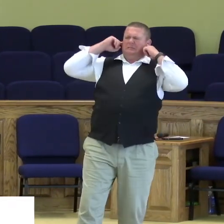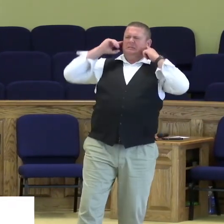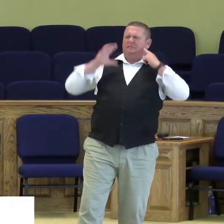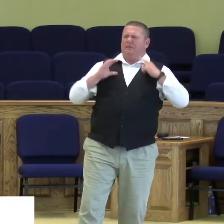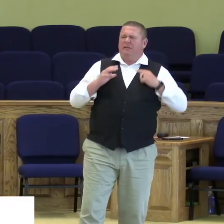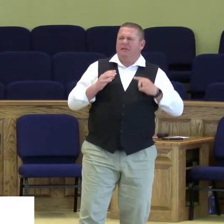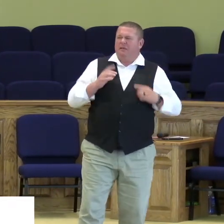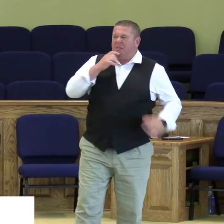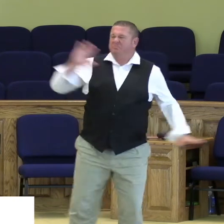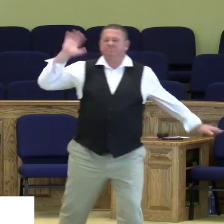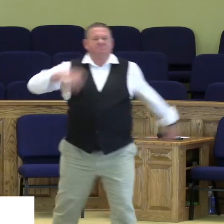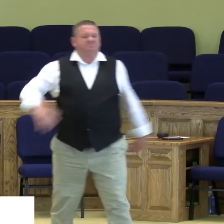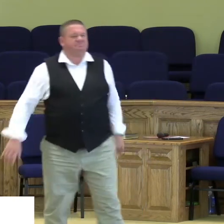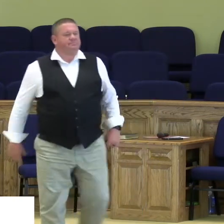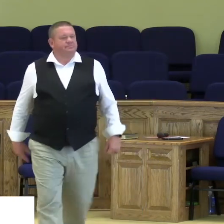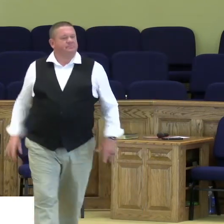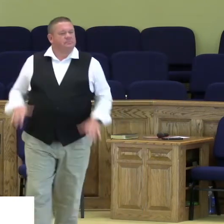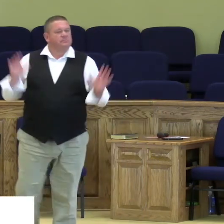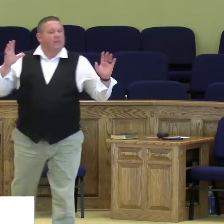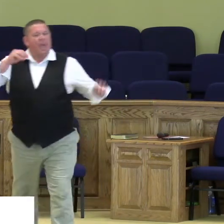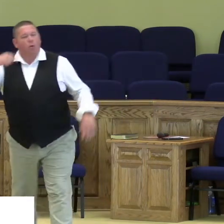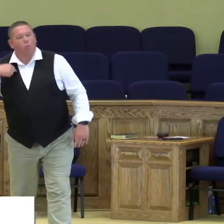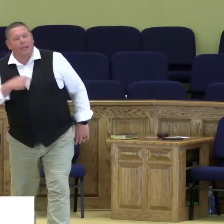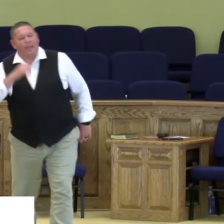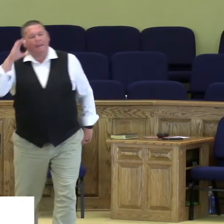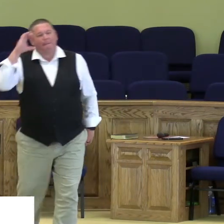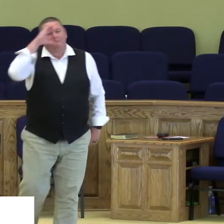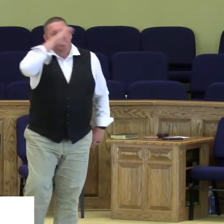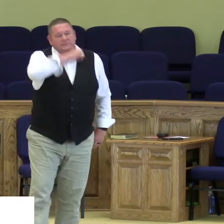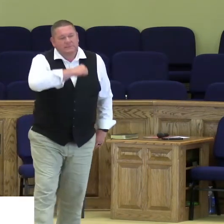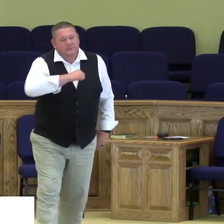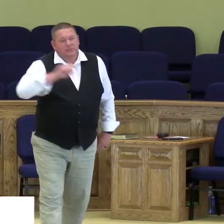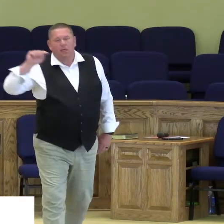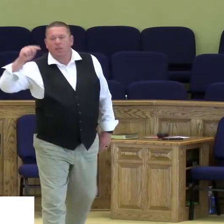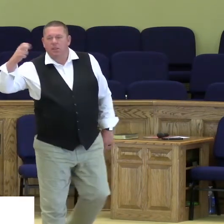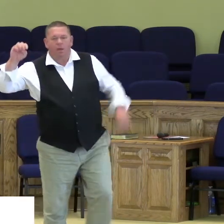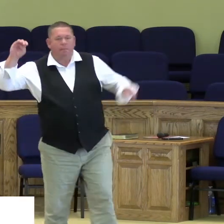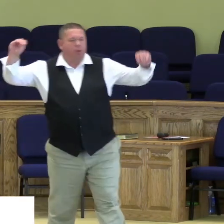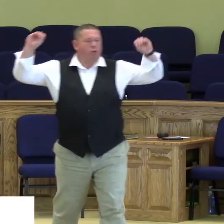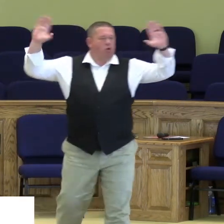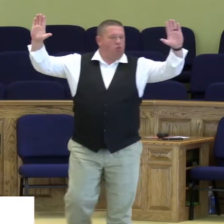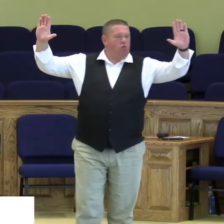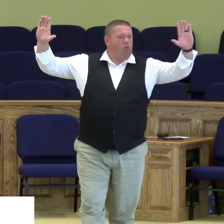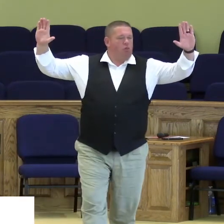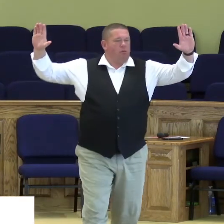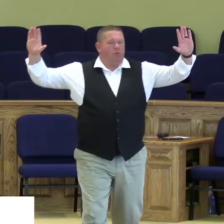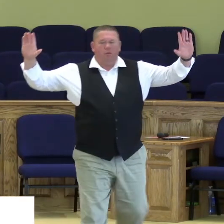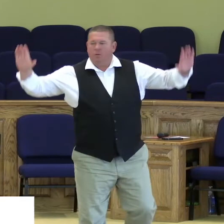fine. But oh, he touches my ears. Oh, okay, but he spits. Oh, no. And we miss the miracle.